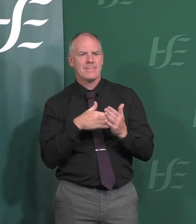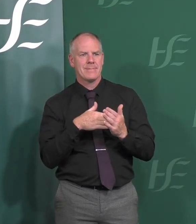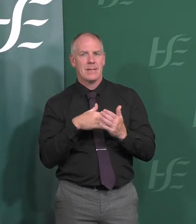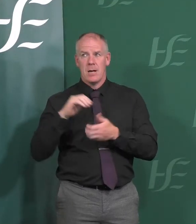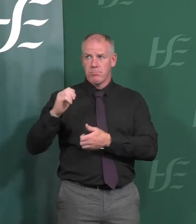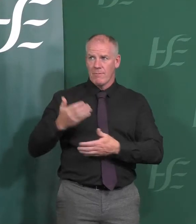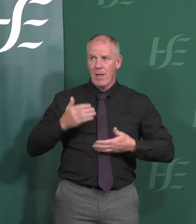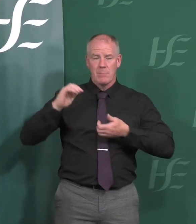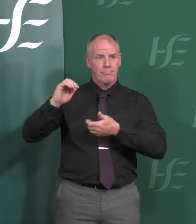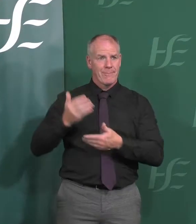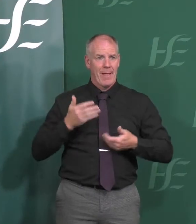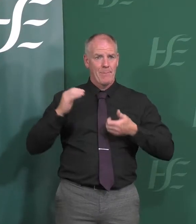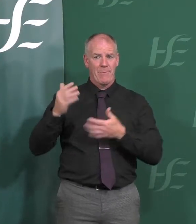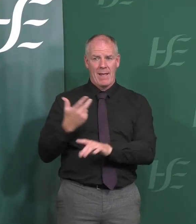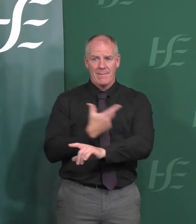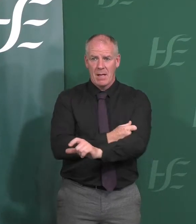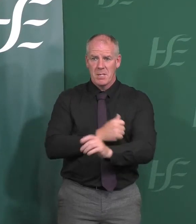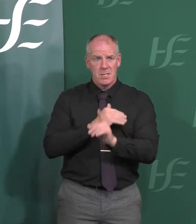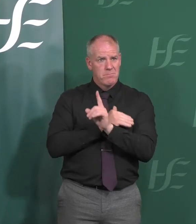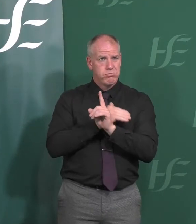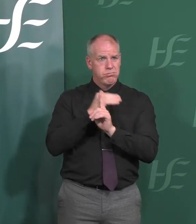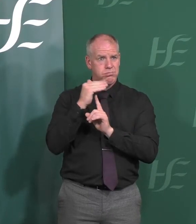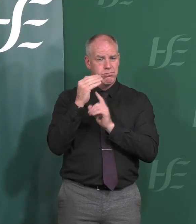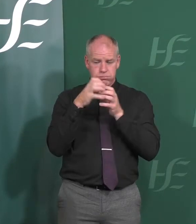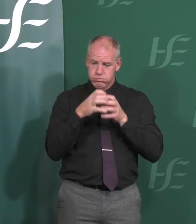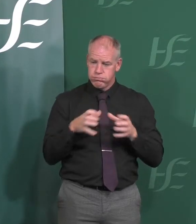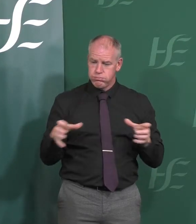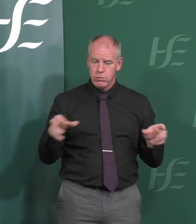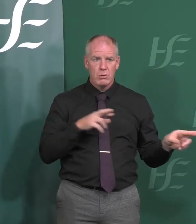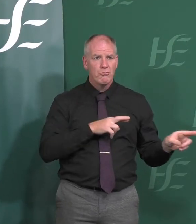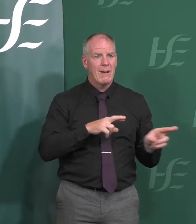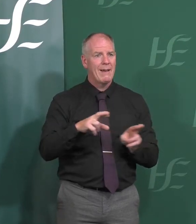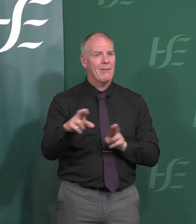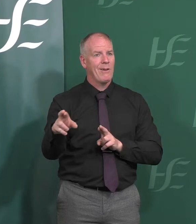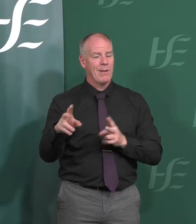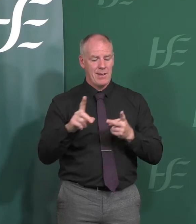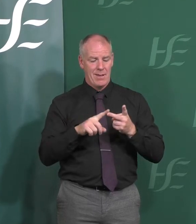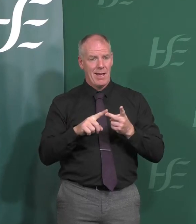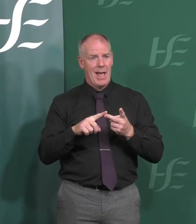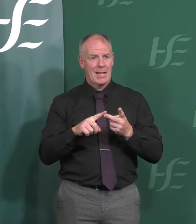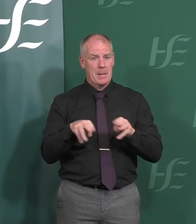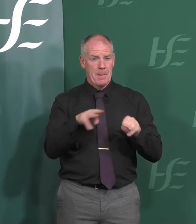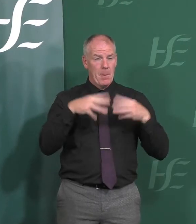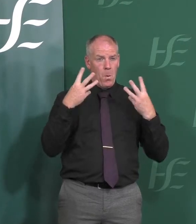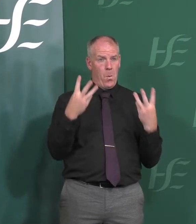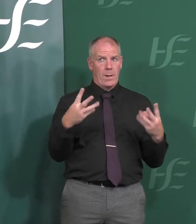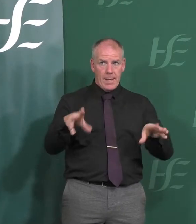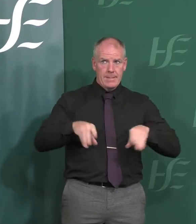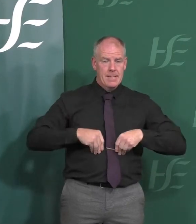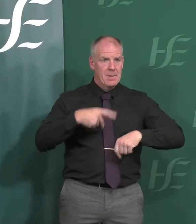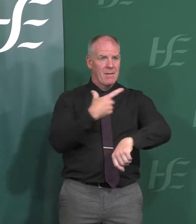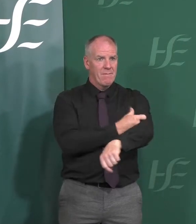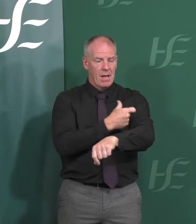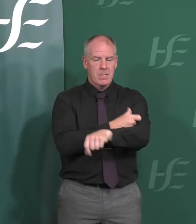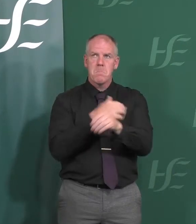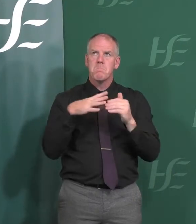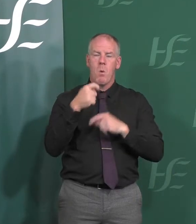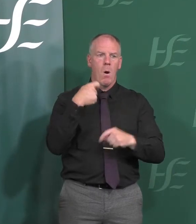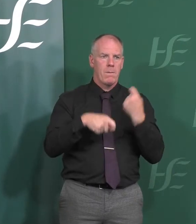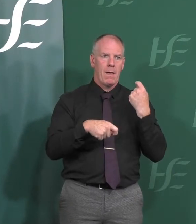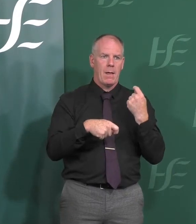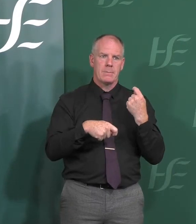Supply lines have significantly improved and become consistent, and the uptake, I think, has more than met all of our